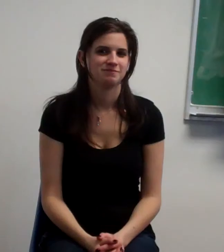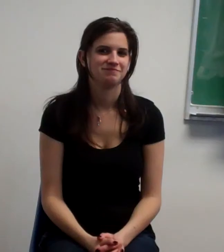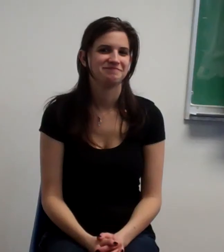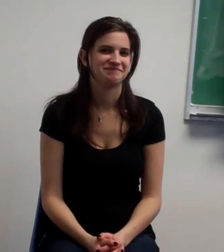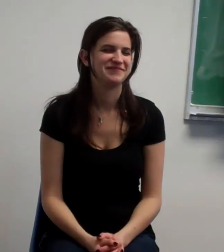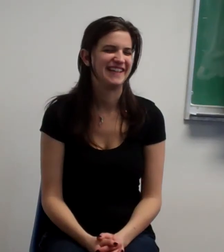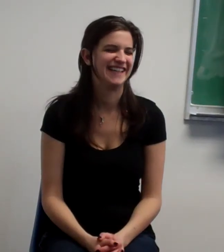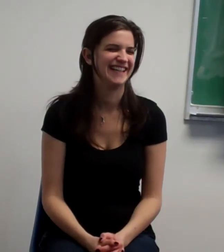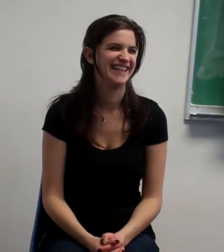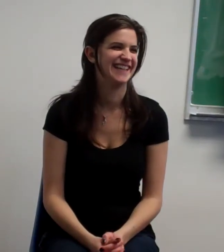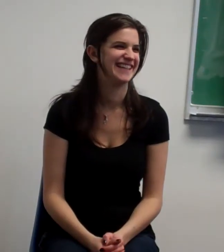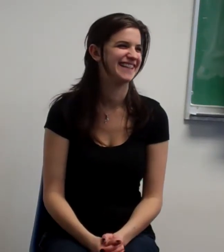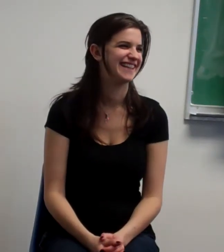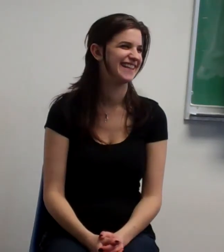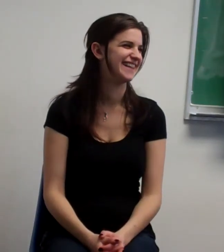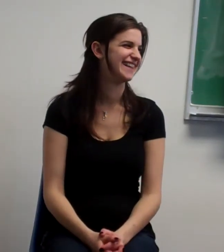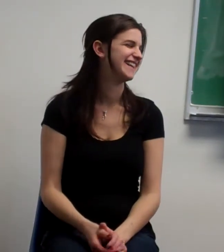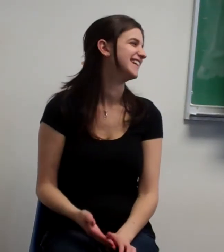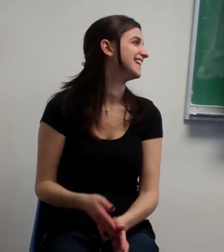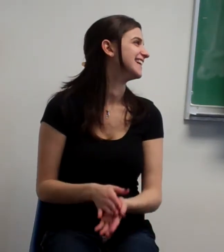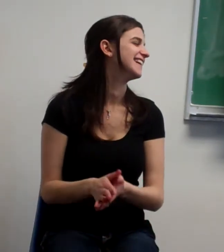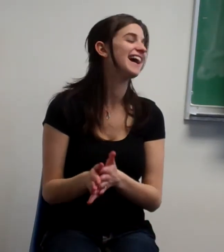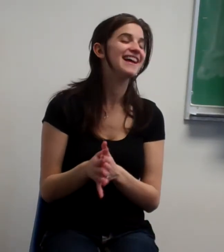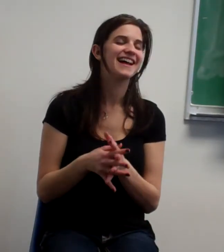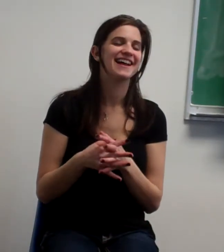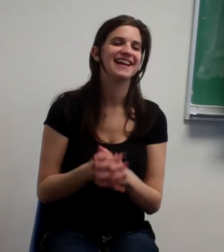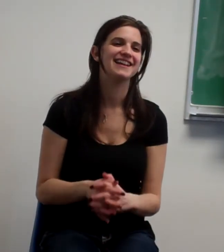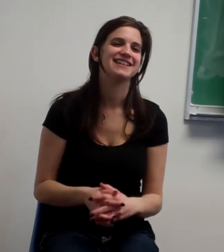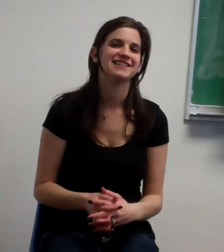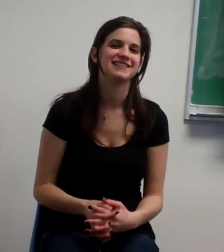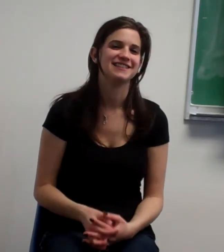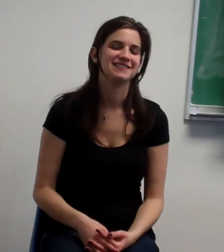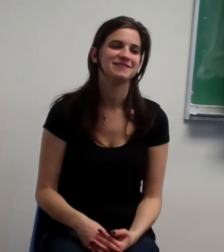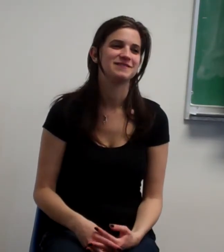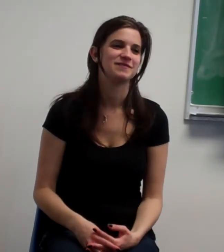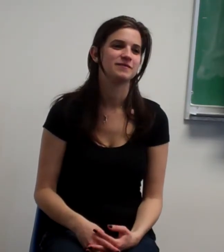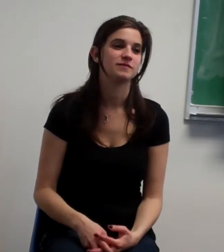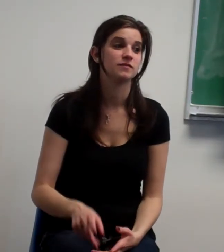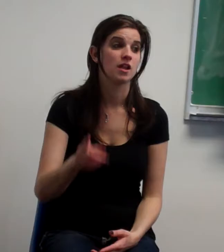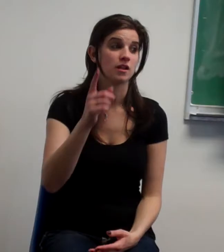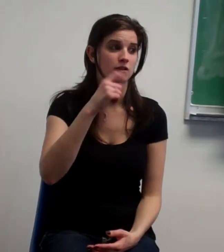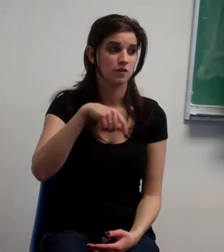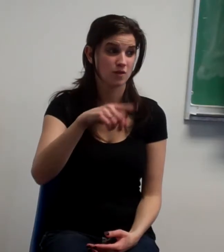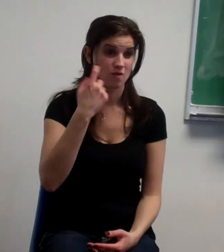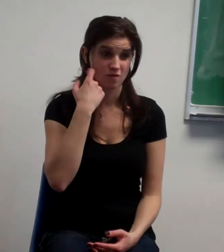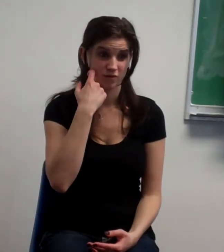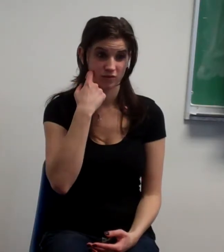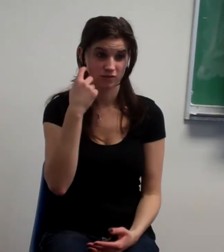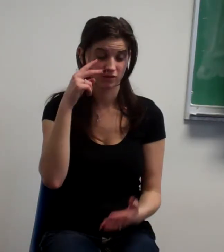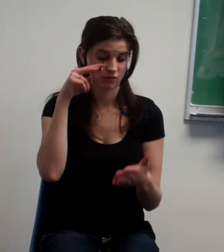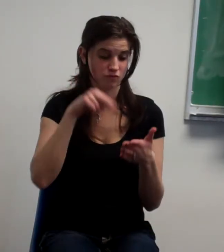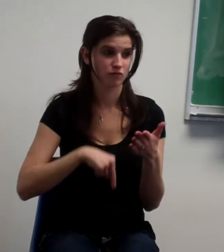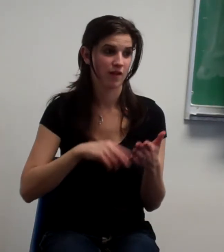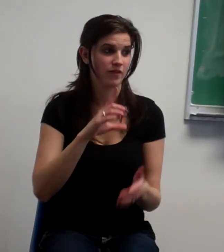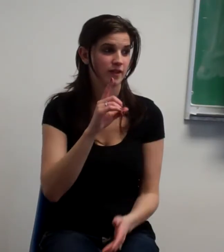about any of this? Okay. Have you all had a chance to look at any of the documents so far for this